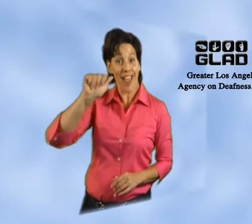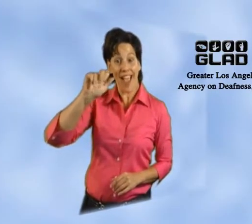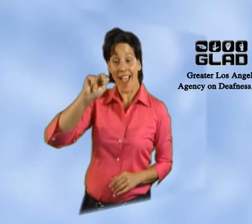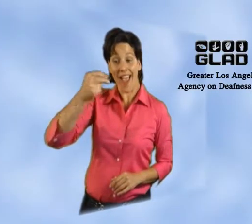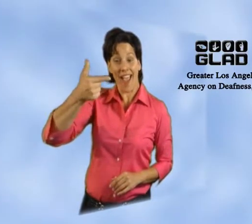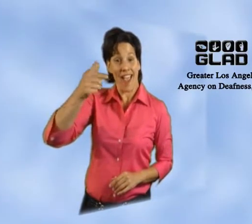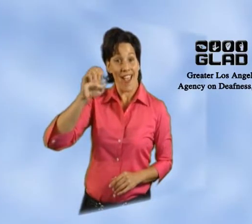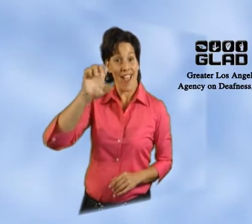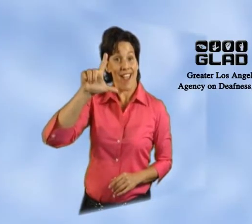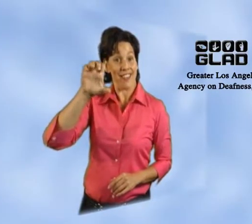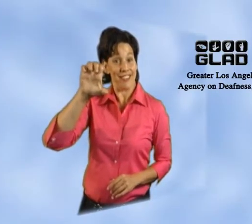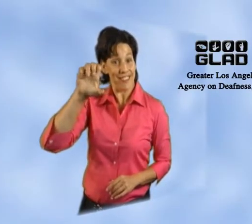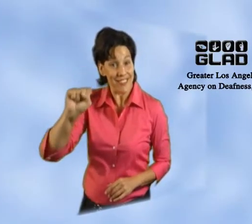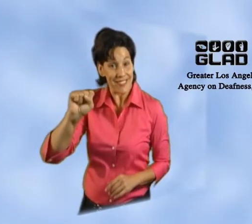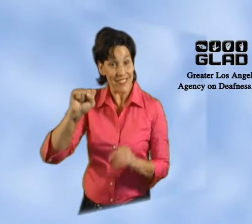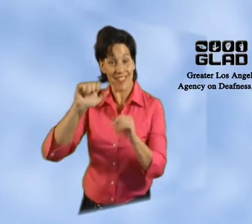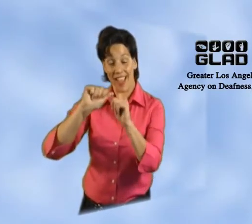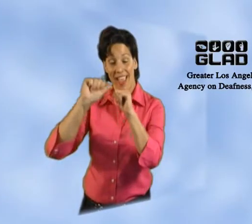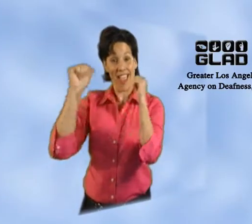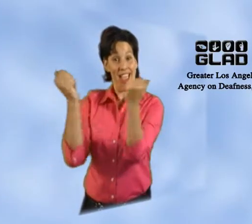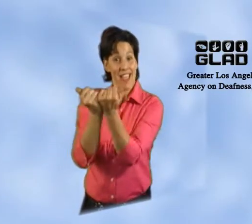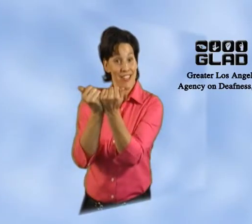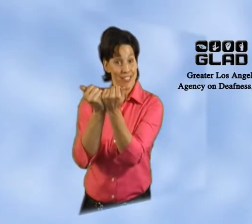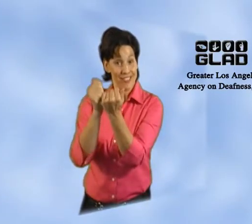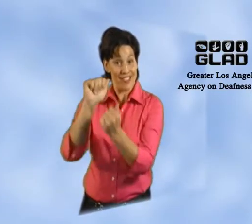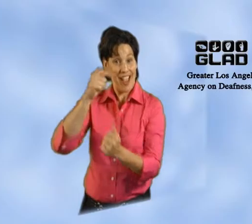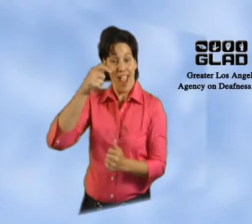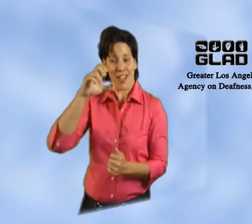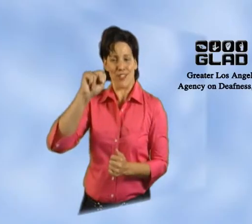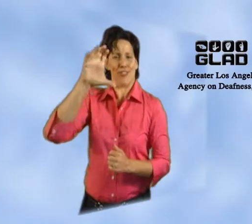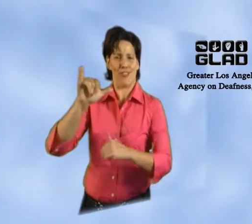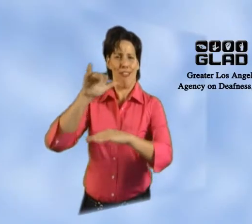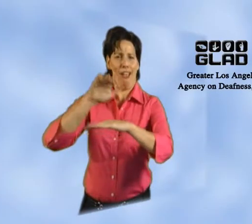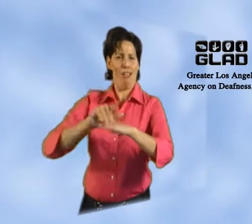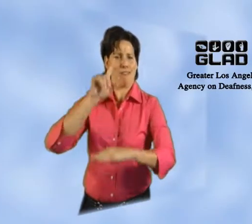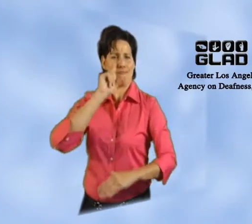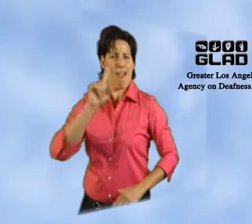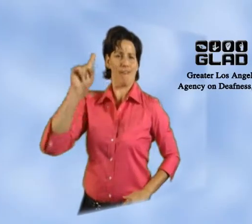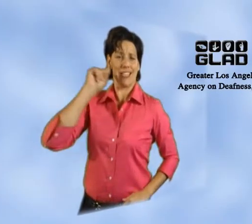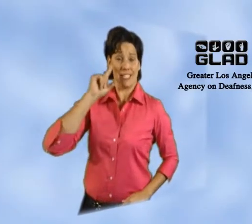So that we can preserve our health and the health of others we care about.